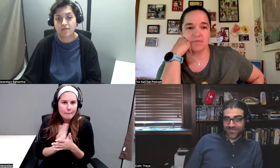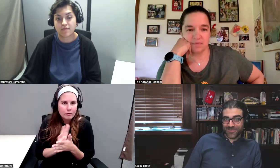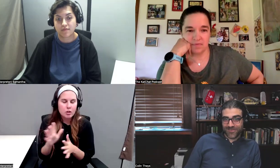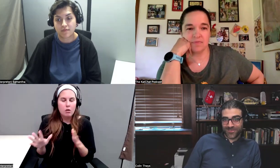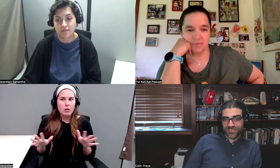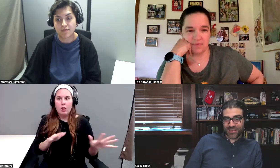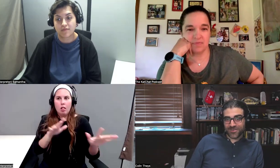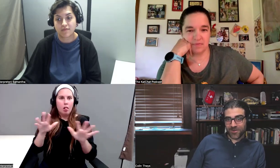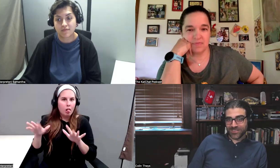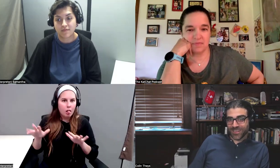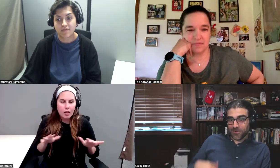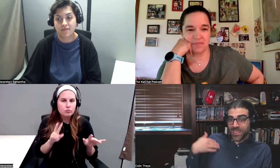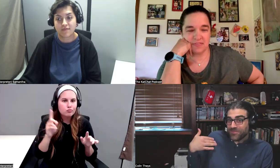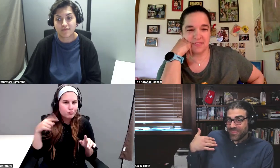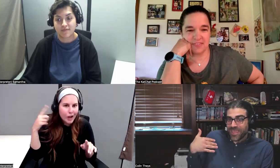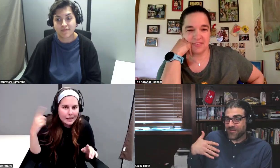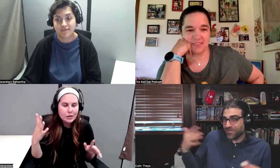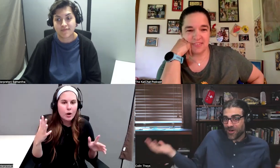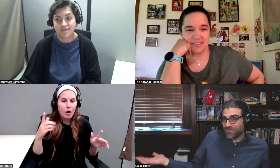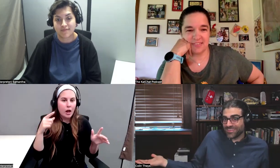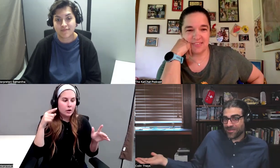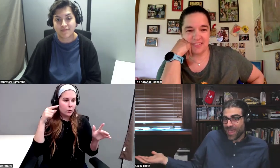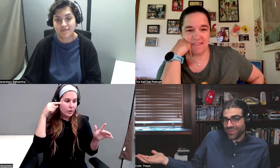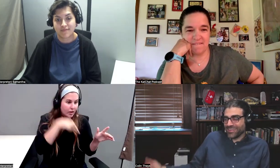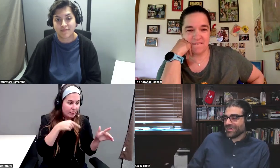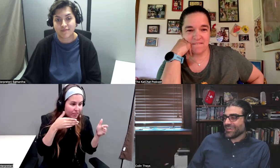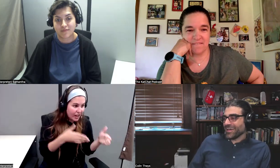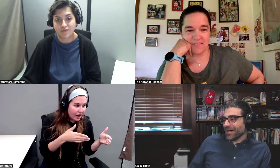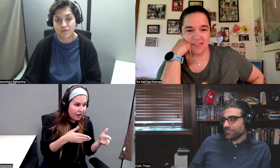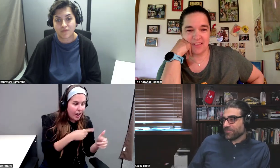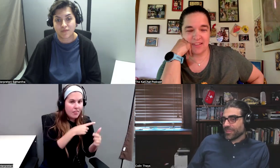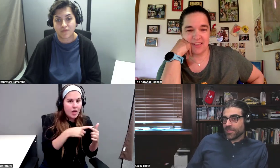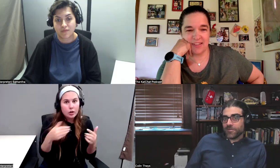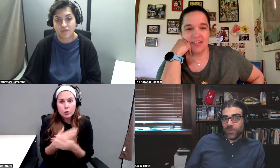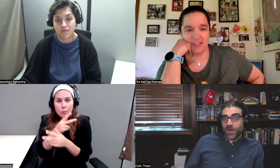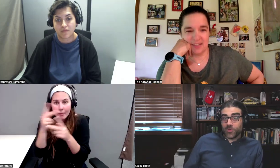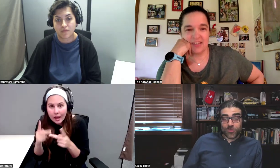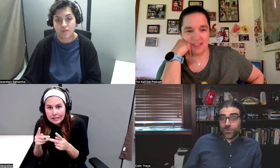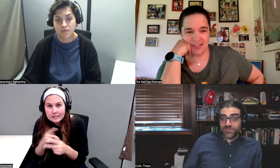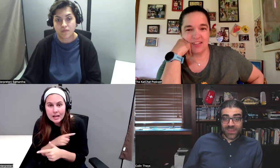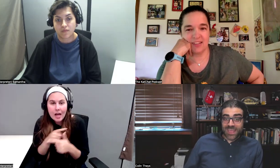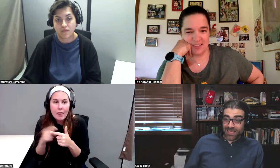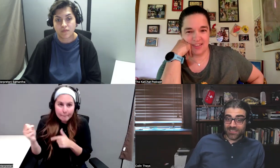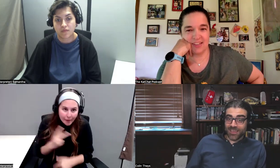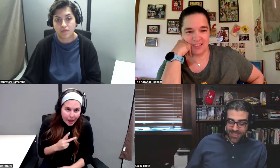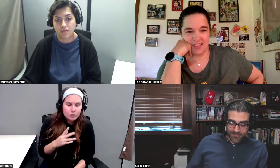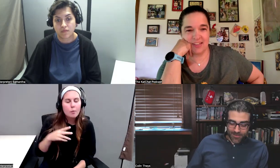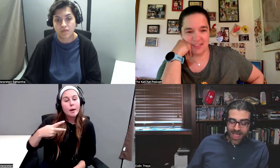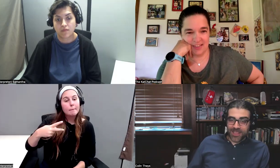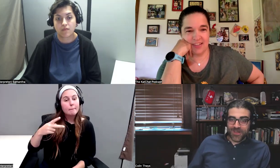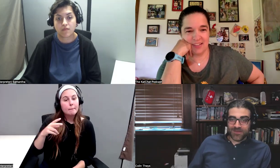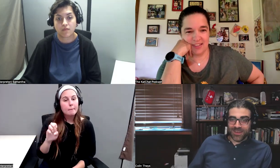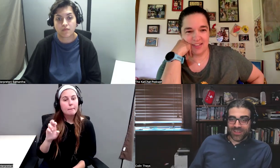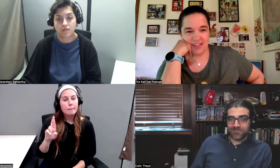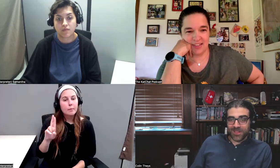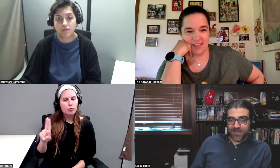ballistic trajectory where it's like we had been there, but most of the team hadn't. Um, but Peru was fantastic. I would